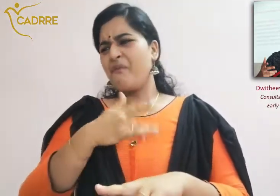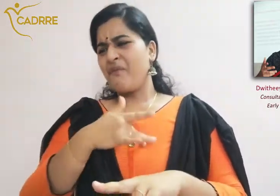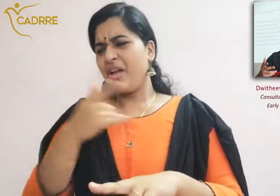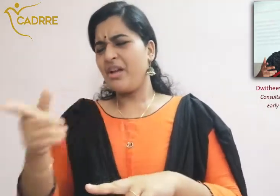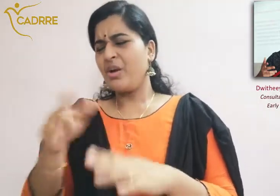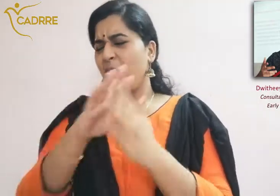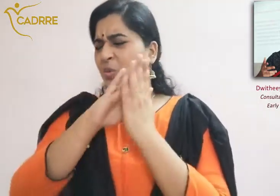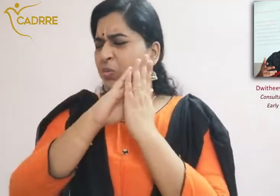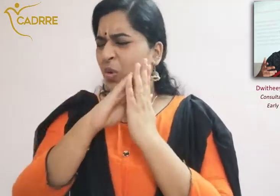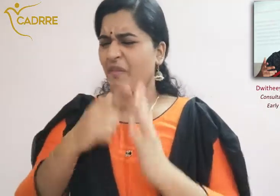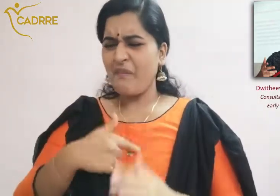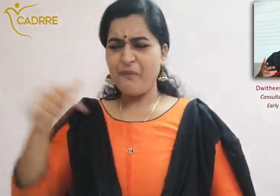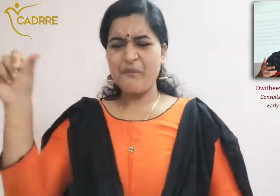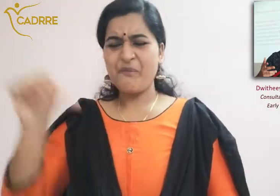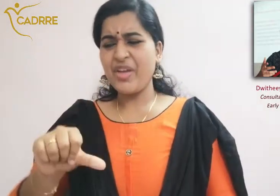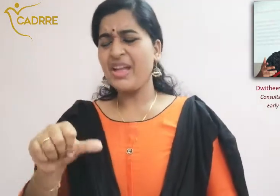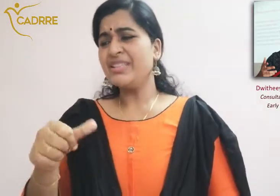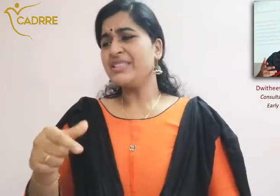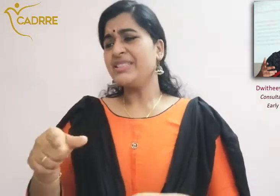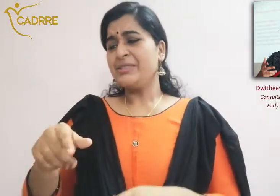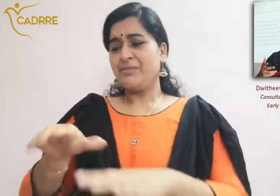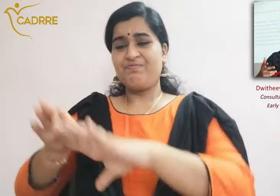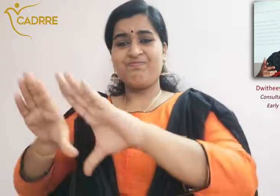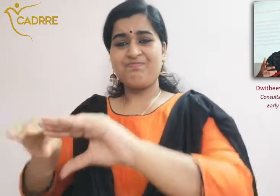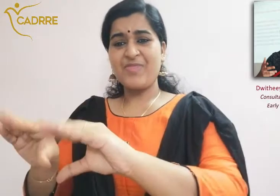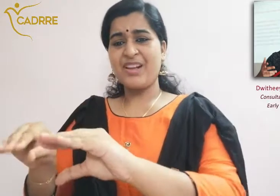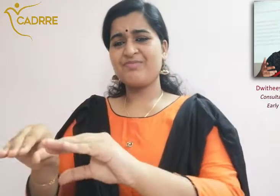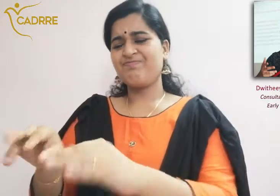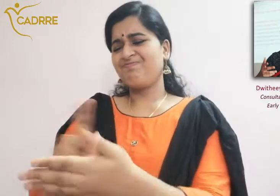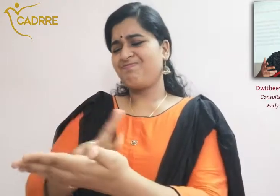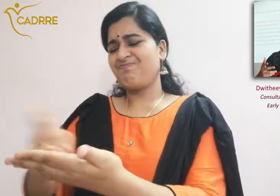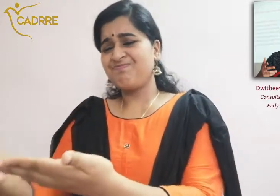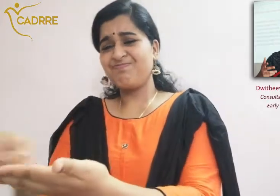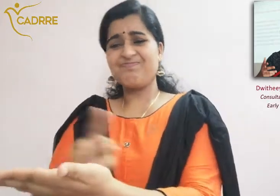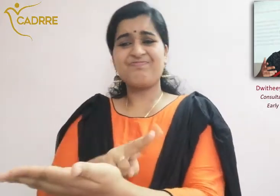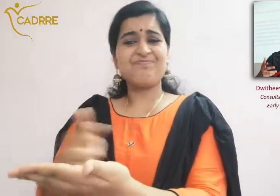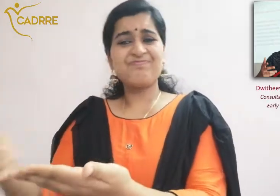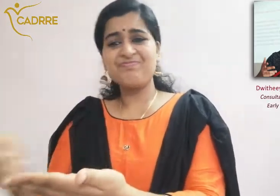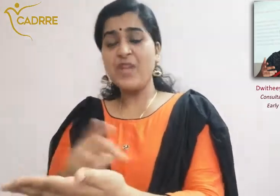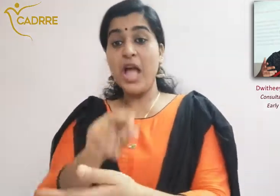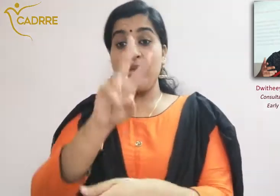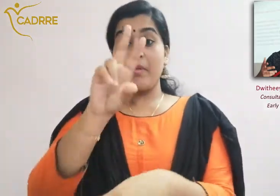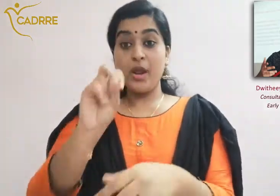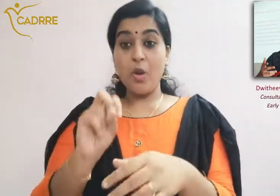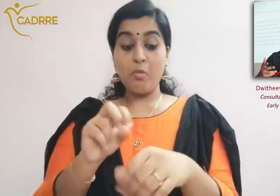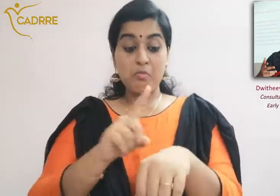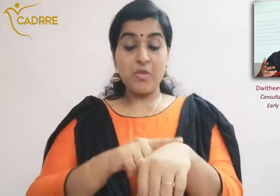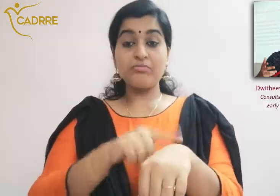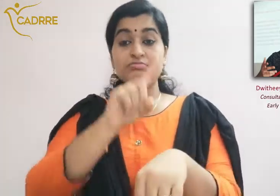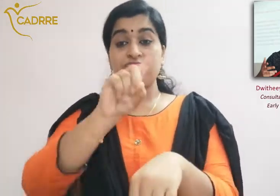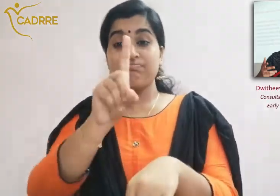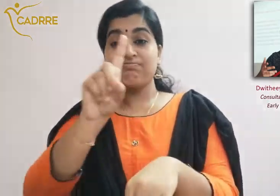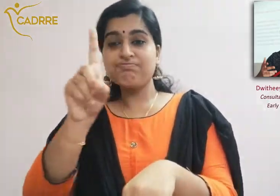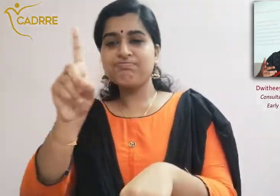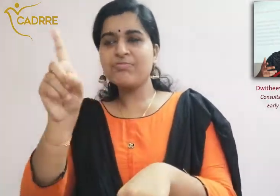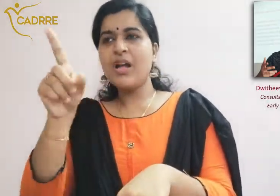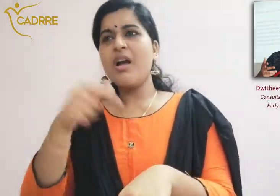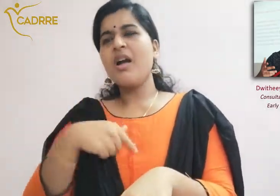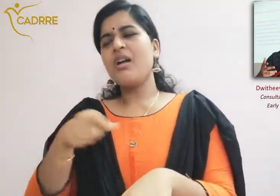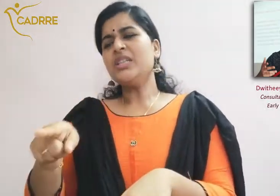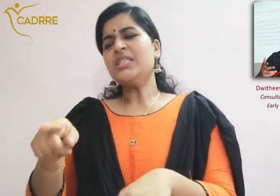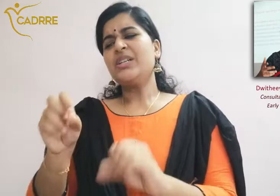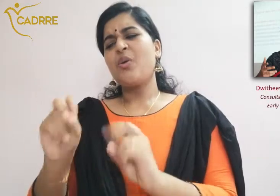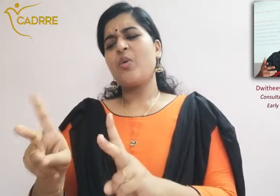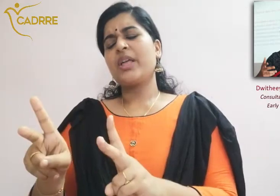have difficulty sleeping one day and you keep rolling over now and again, please do make sure you're not doing